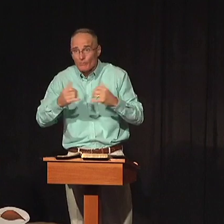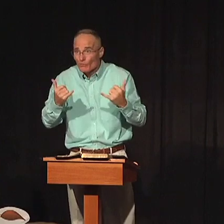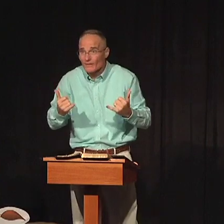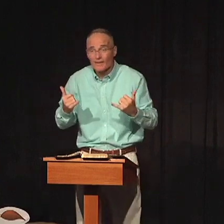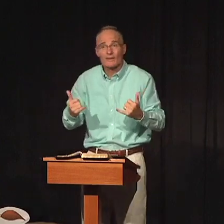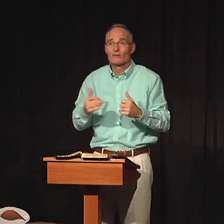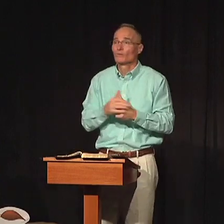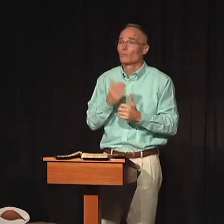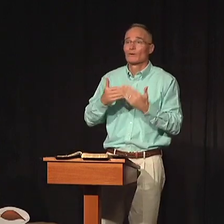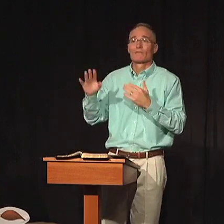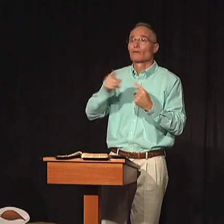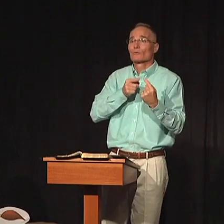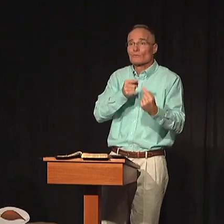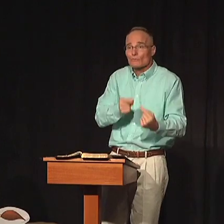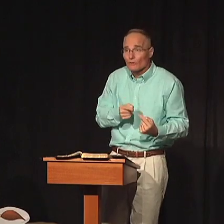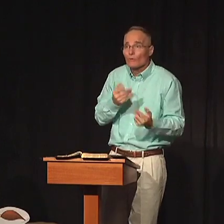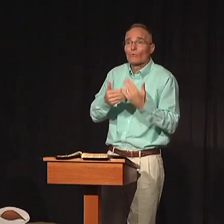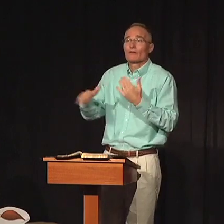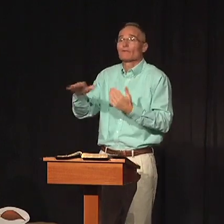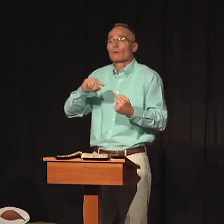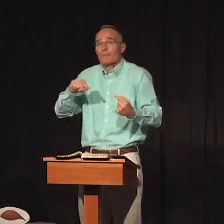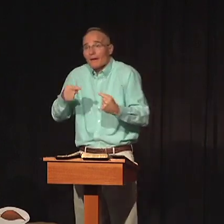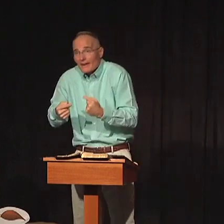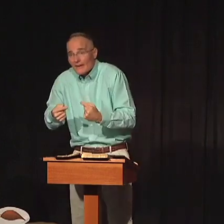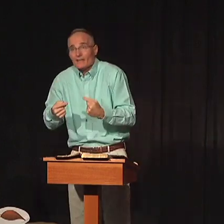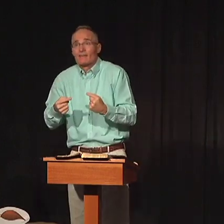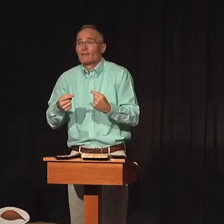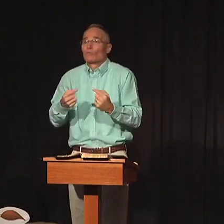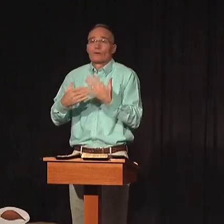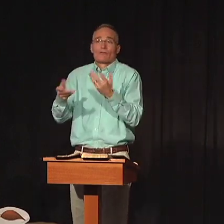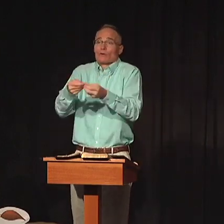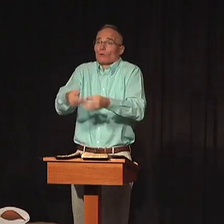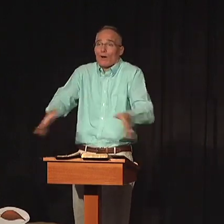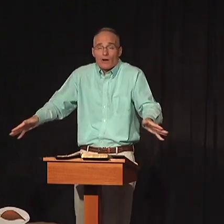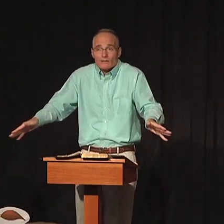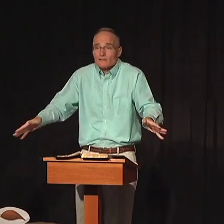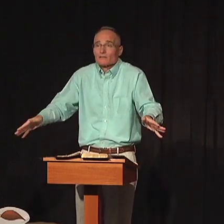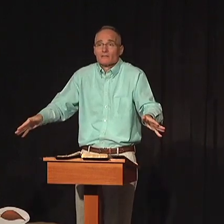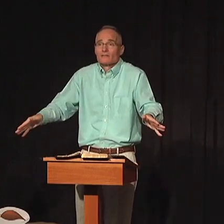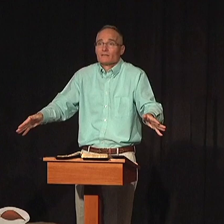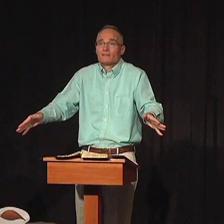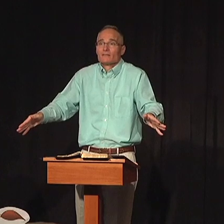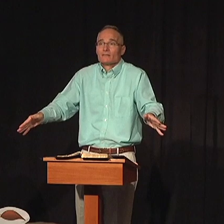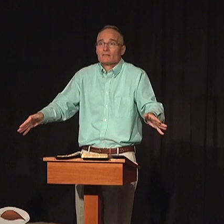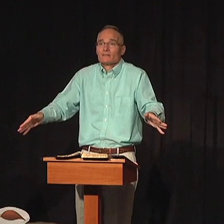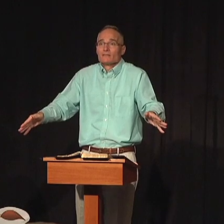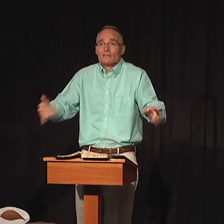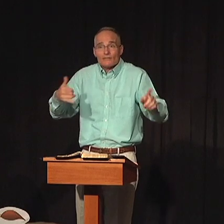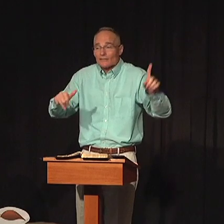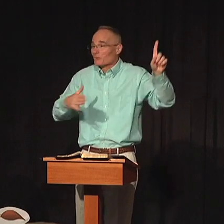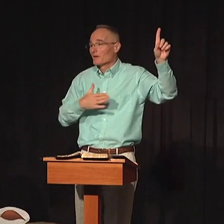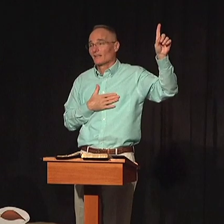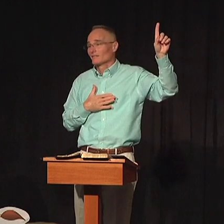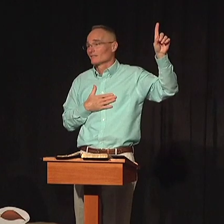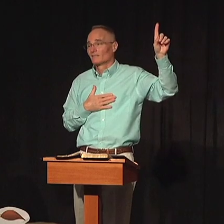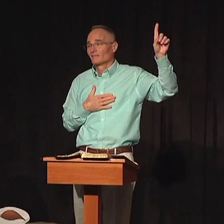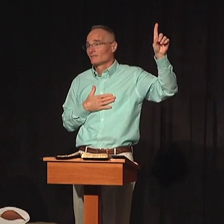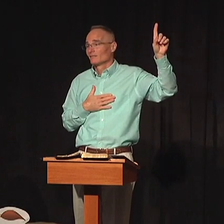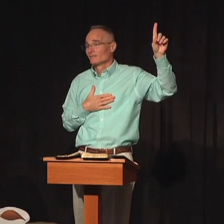Whatever your problem is right now, whatever your struggles are, whether it's pain, whether it's a loss, you are